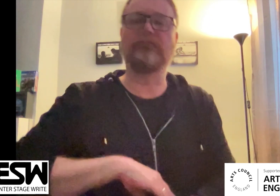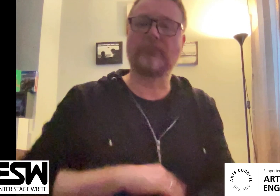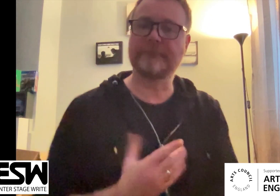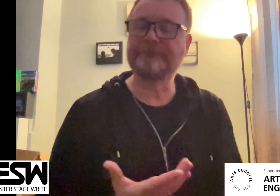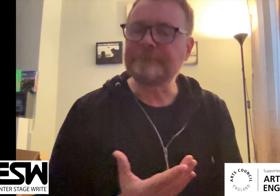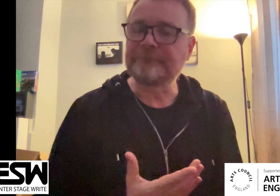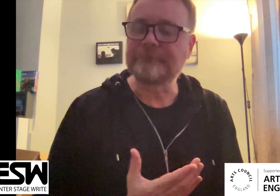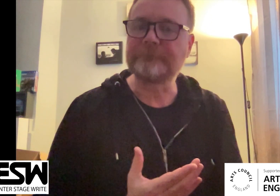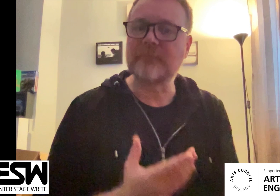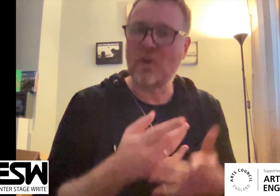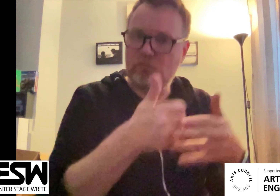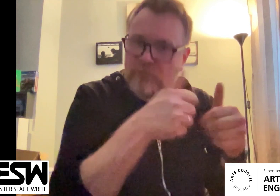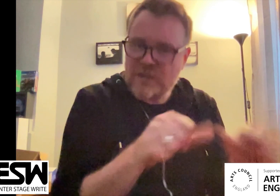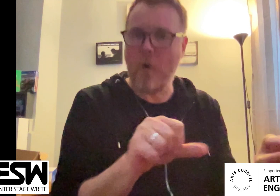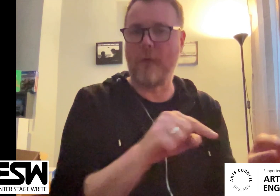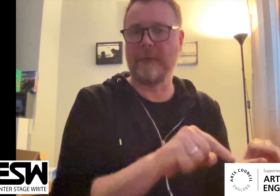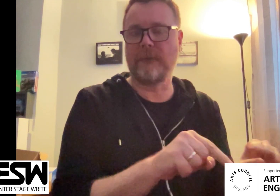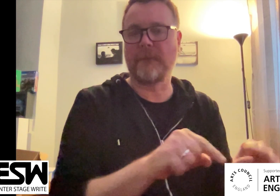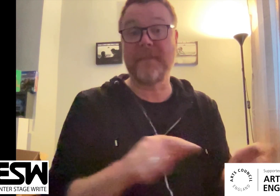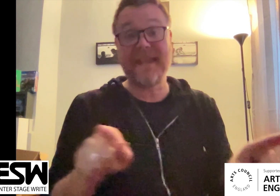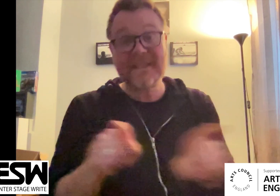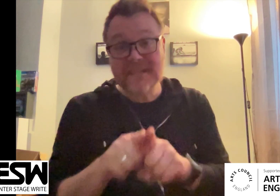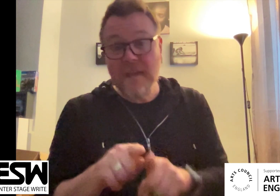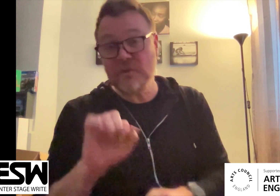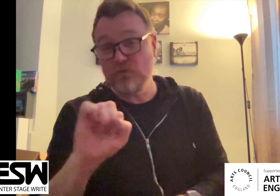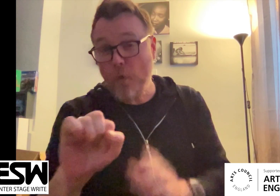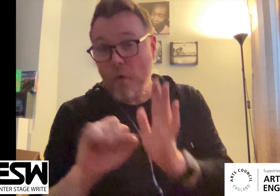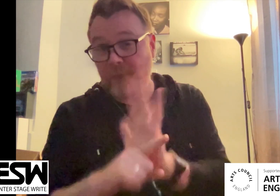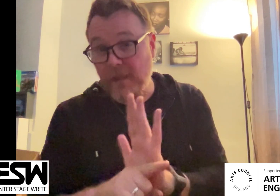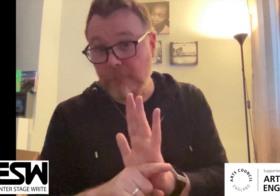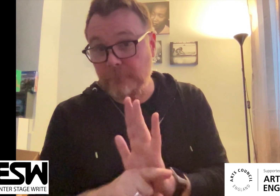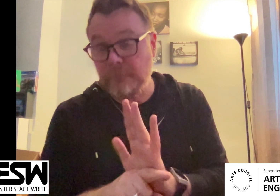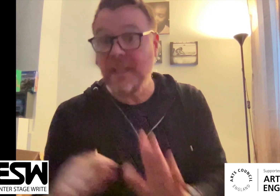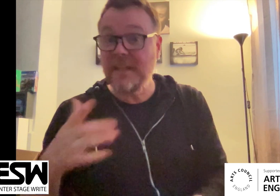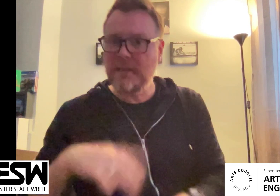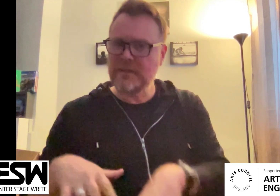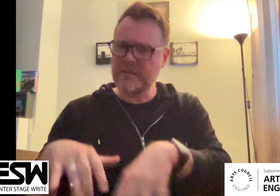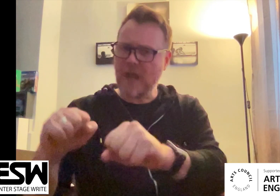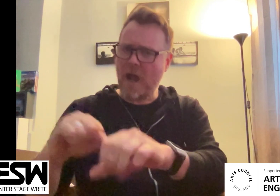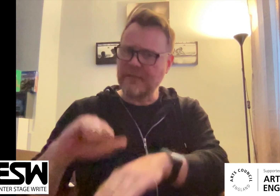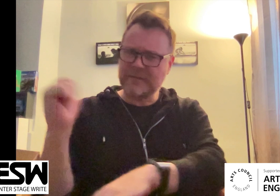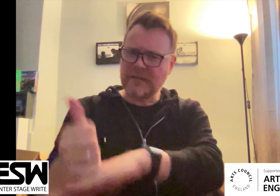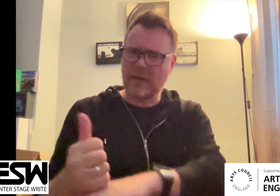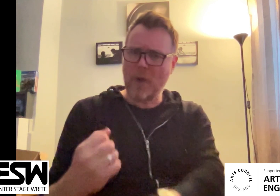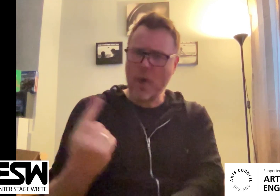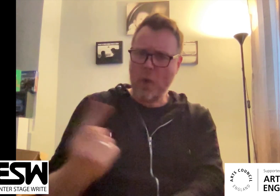safe, thank God. That's the resolution. And it needs to be the same in your film. You need to start with a setup.